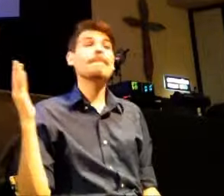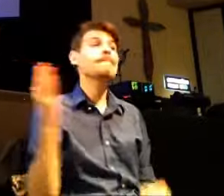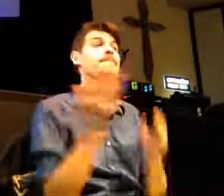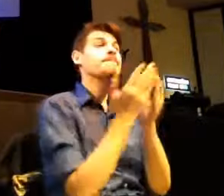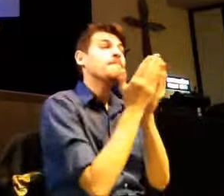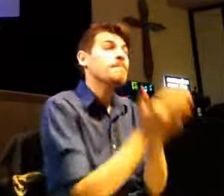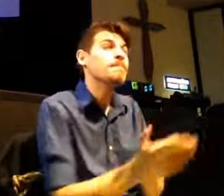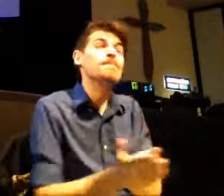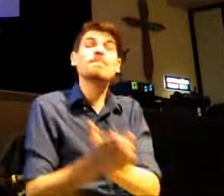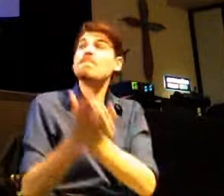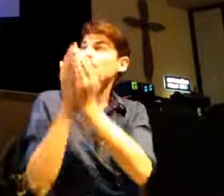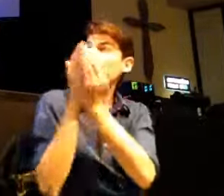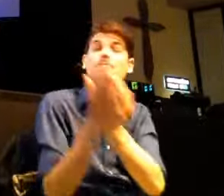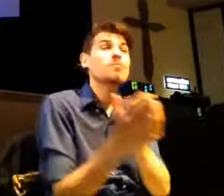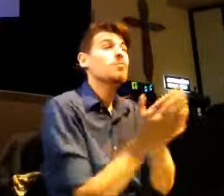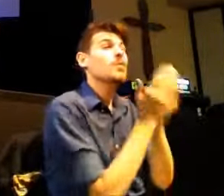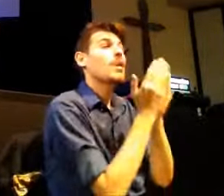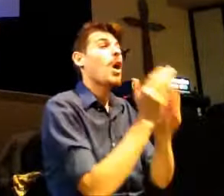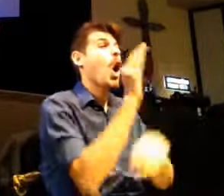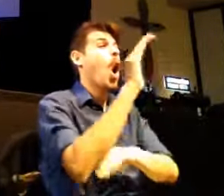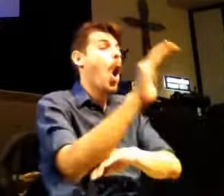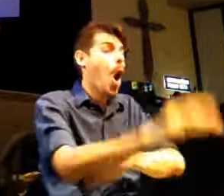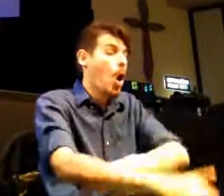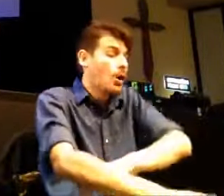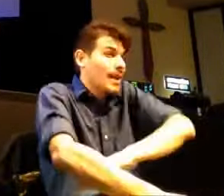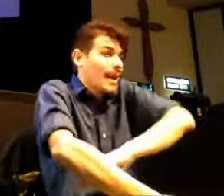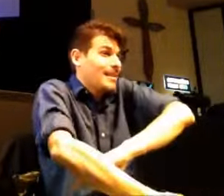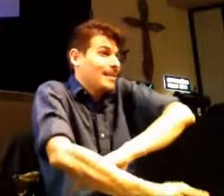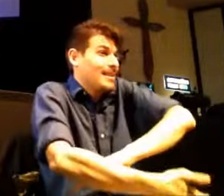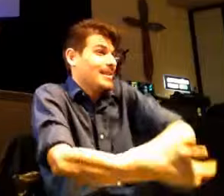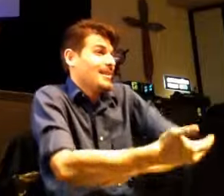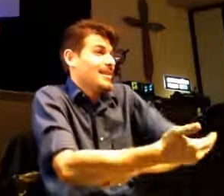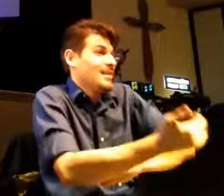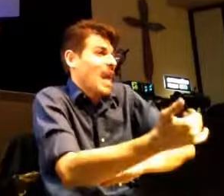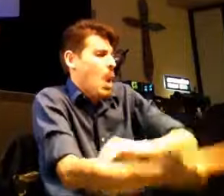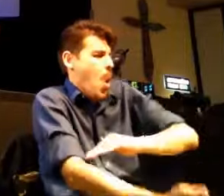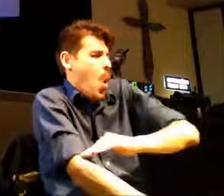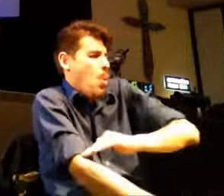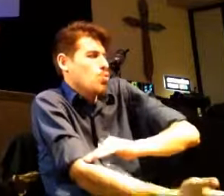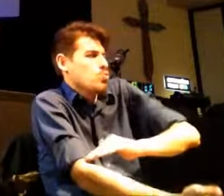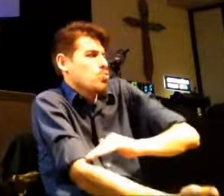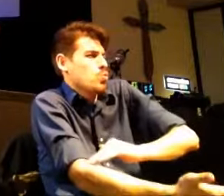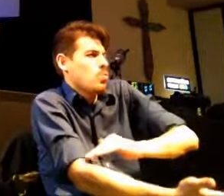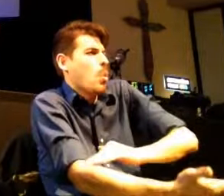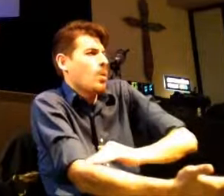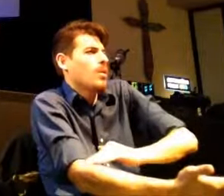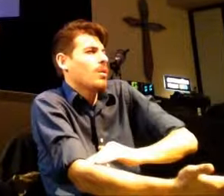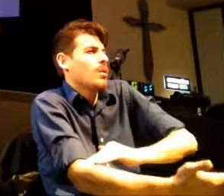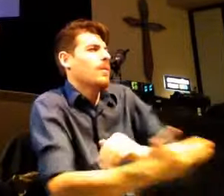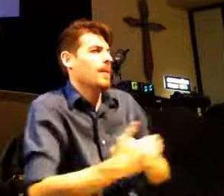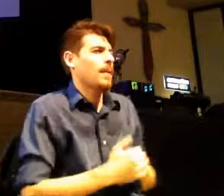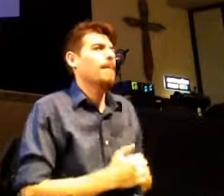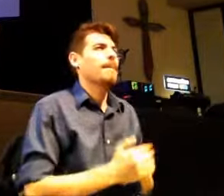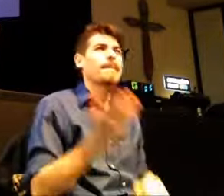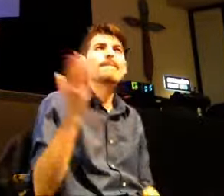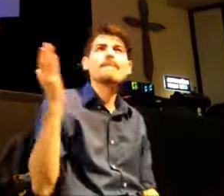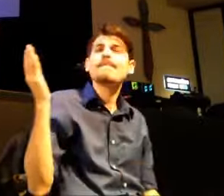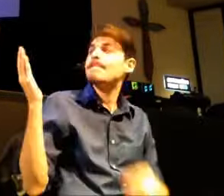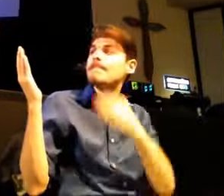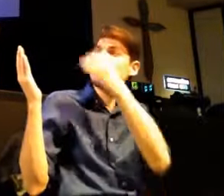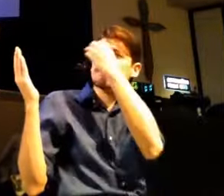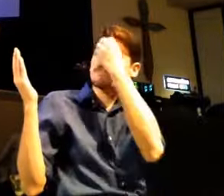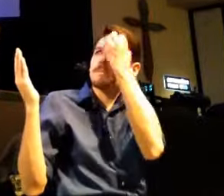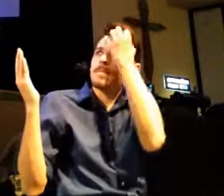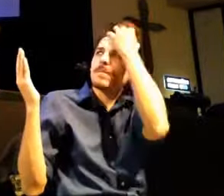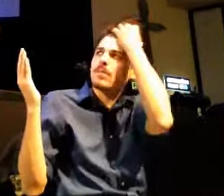storm all night long. We're getting into the early but still dark hours of the morning here. During the fourth watch